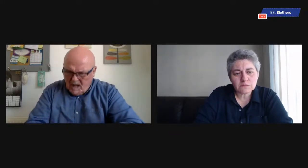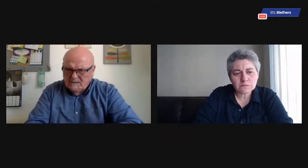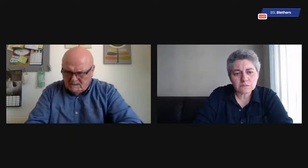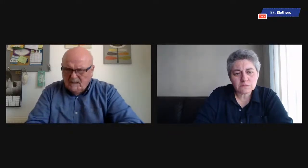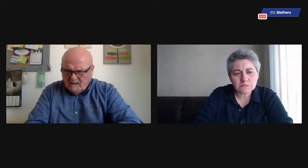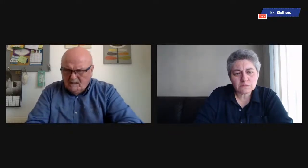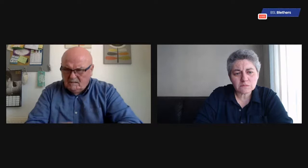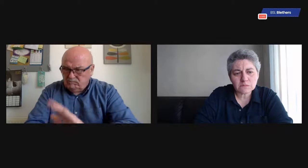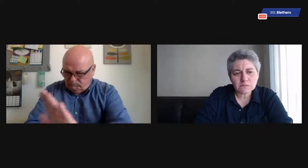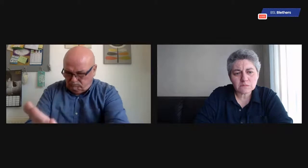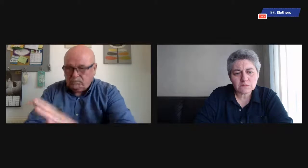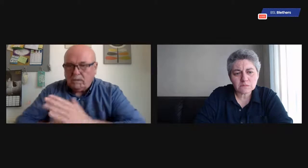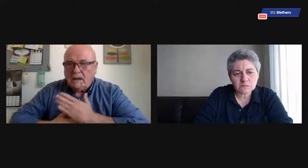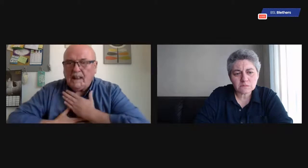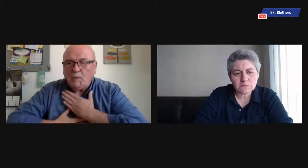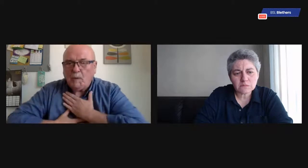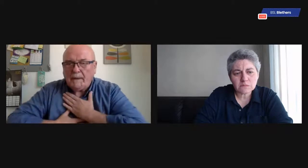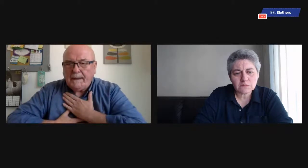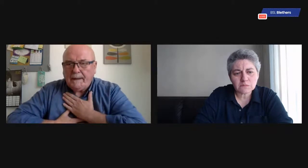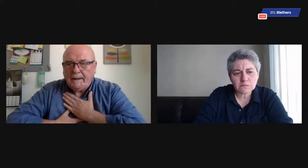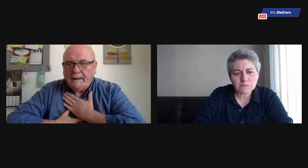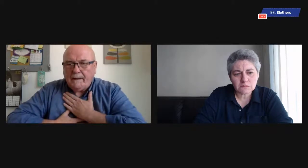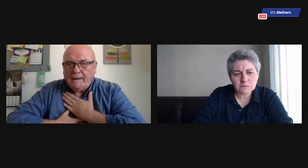can they couldn't sign.